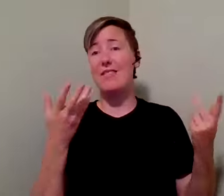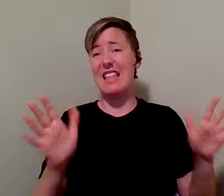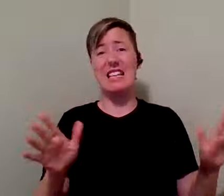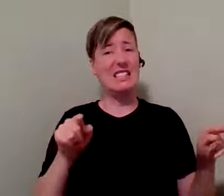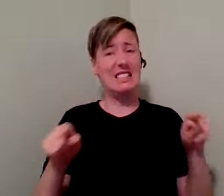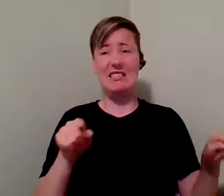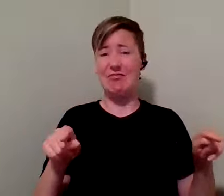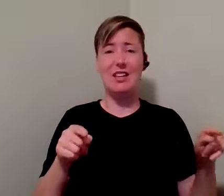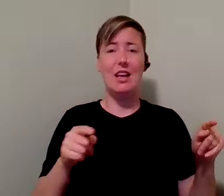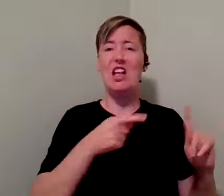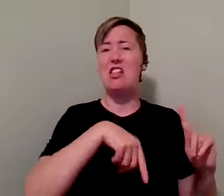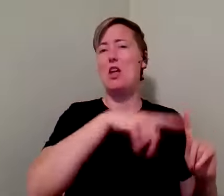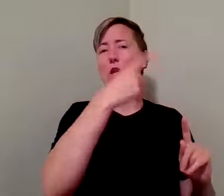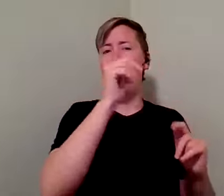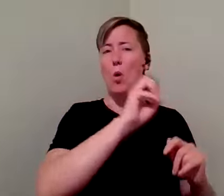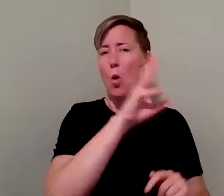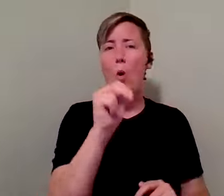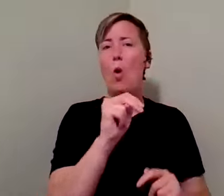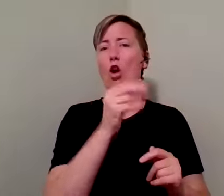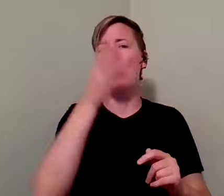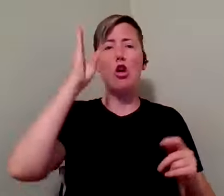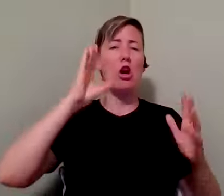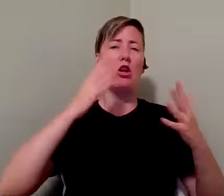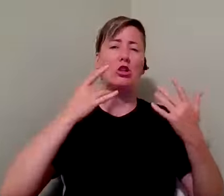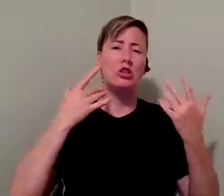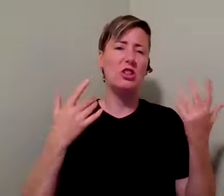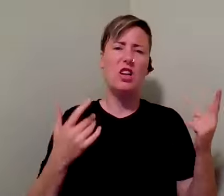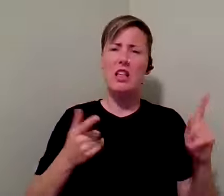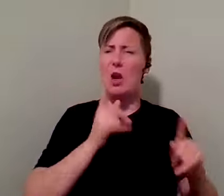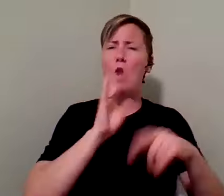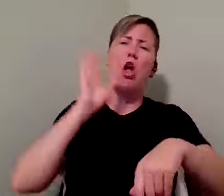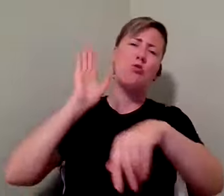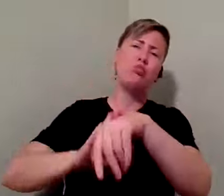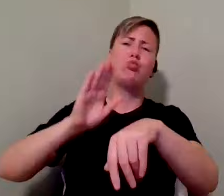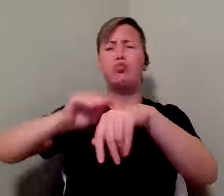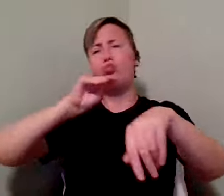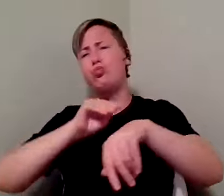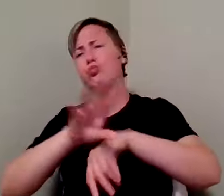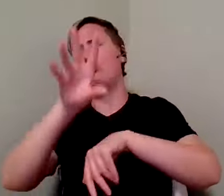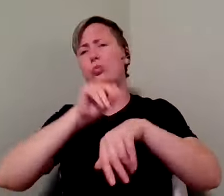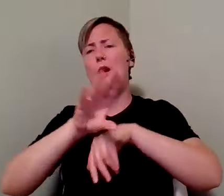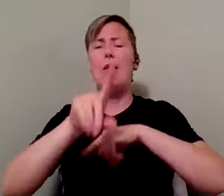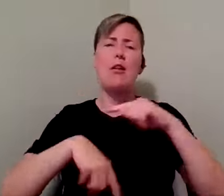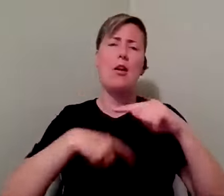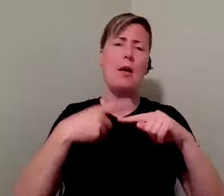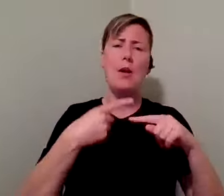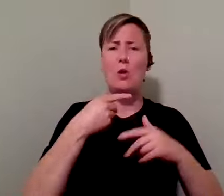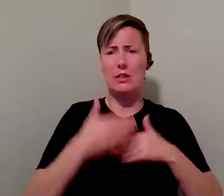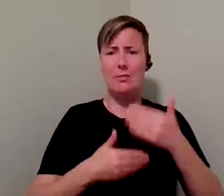make their own decisions. These are the guys who will give you copious advice on how to take several of the steps which they haven't taken